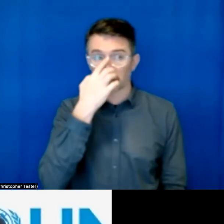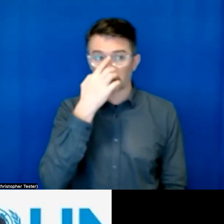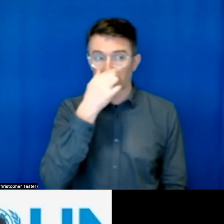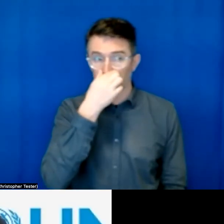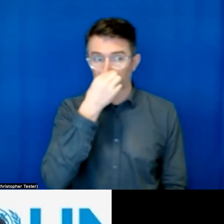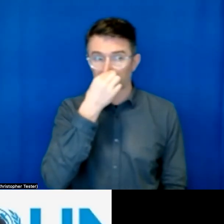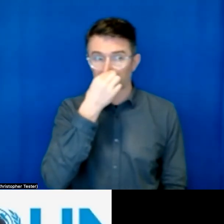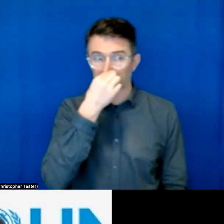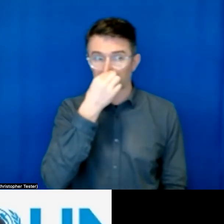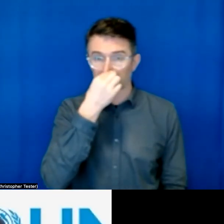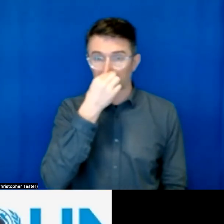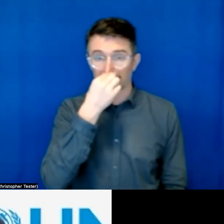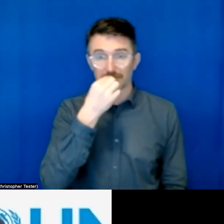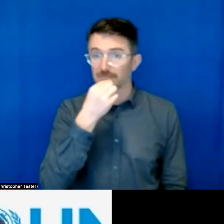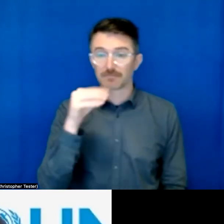Okay.